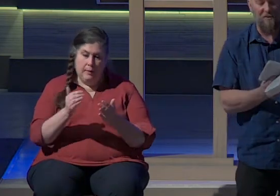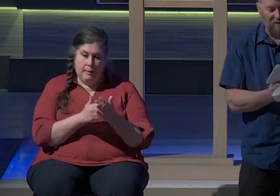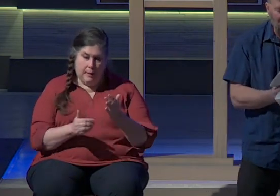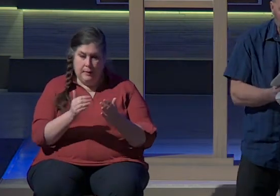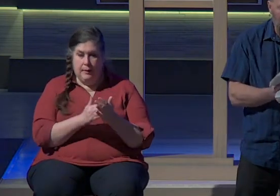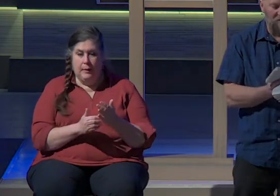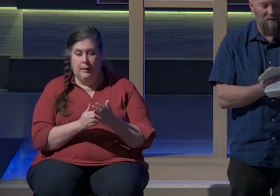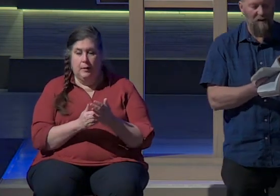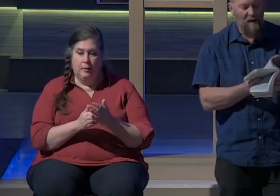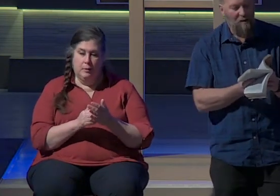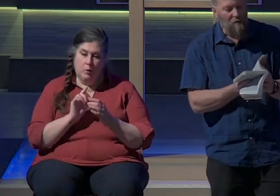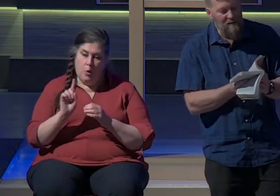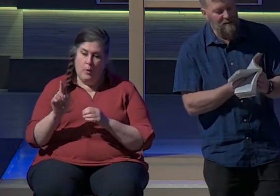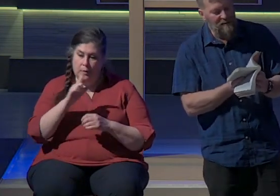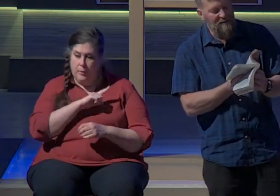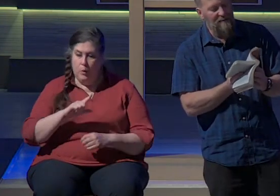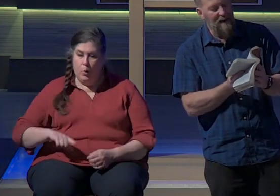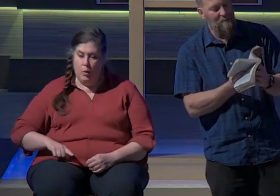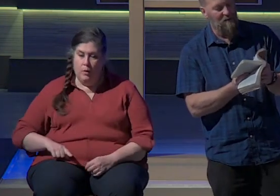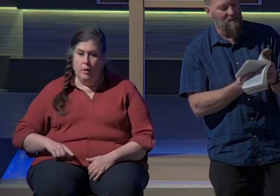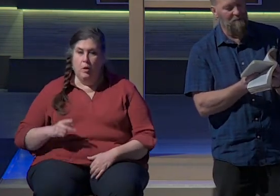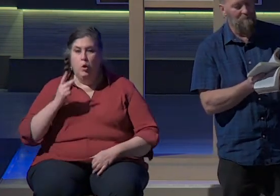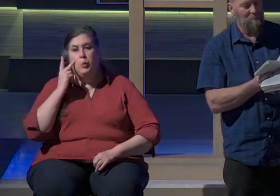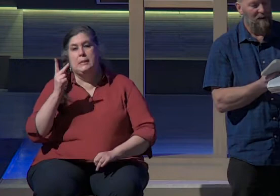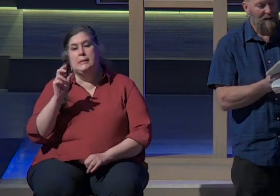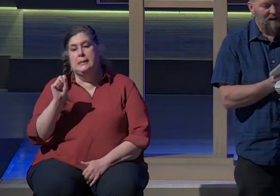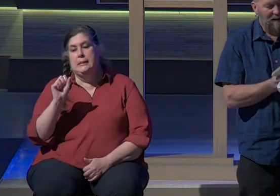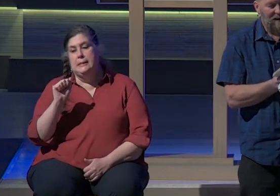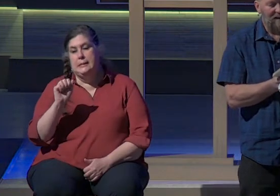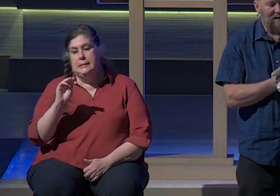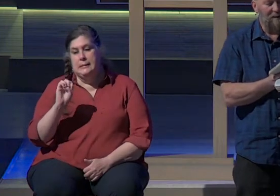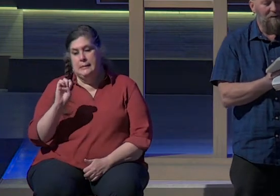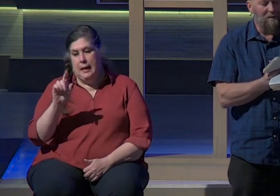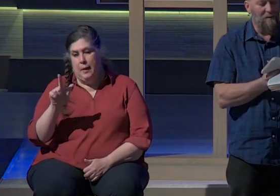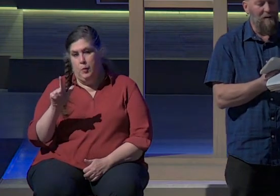frequently turning to the Lord, we see Samuel